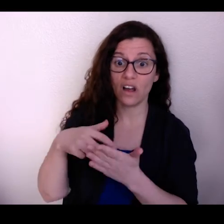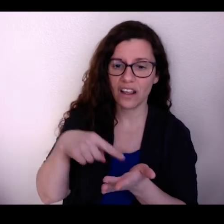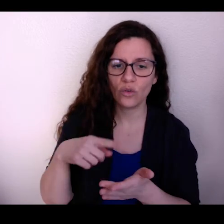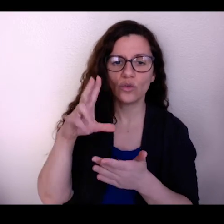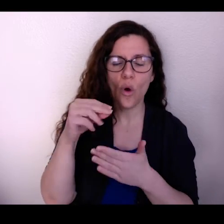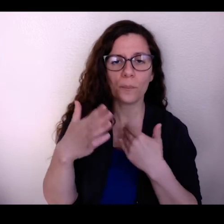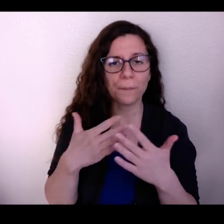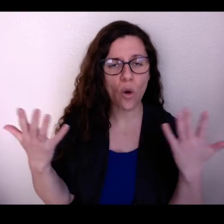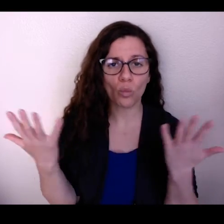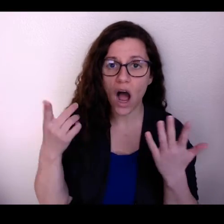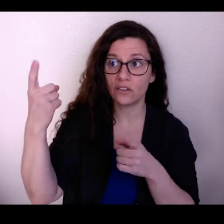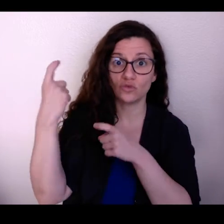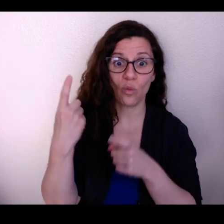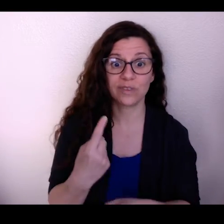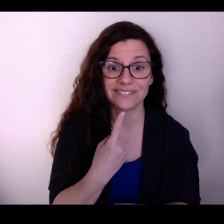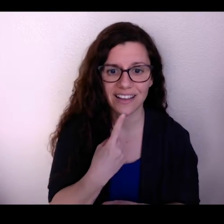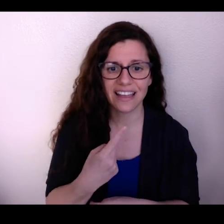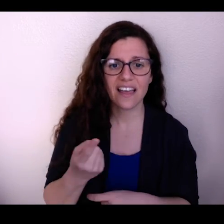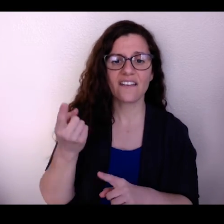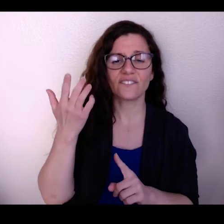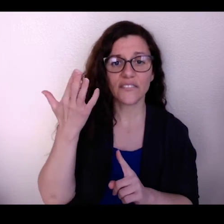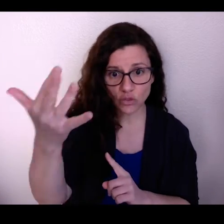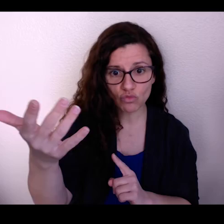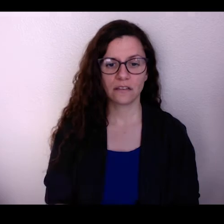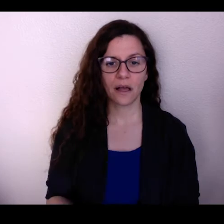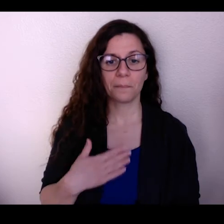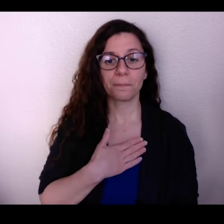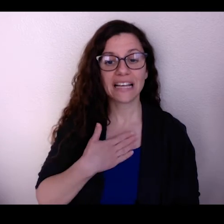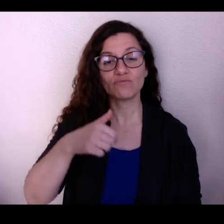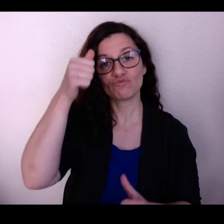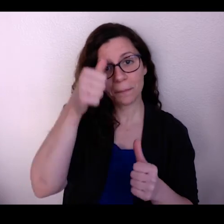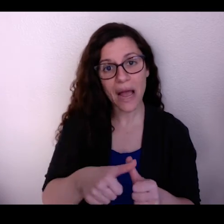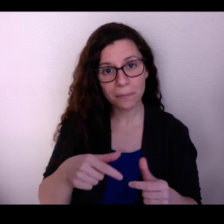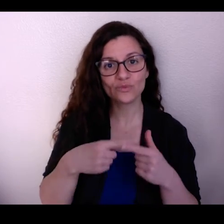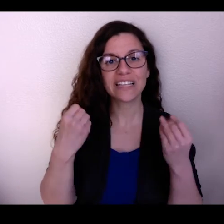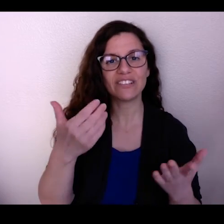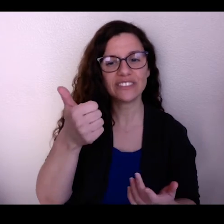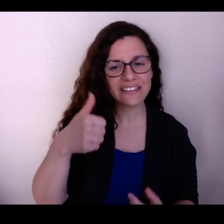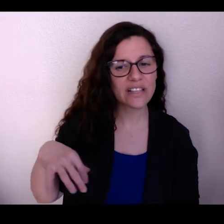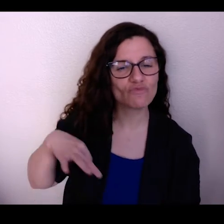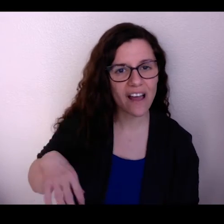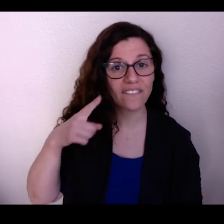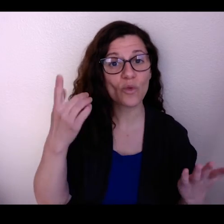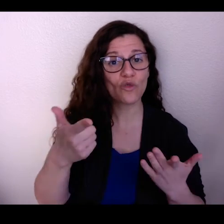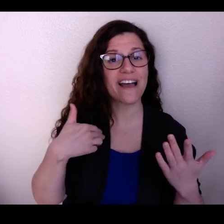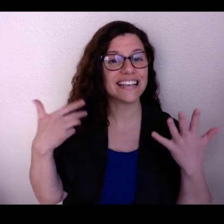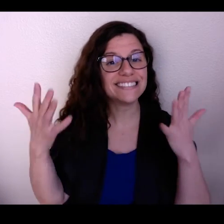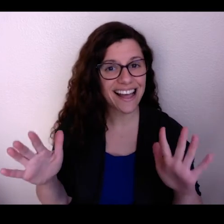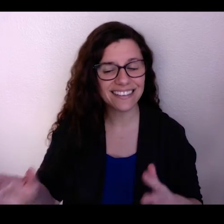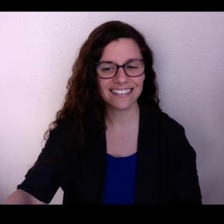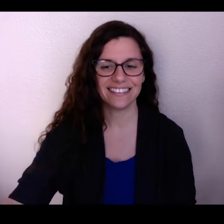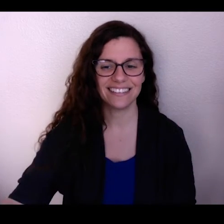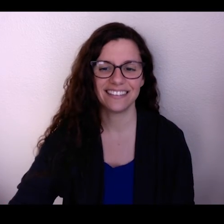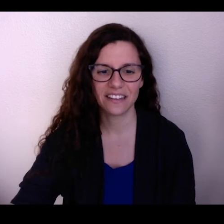people. So when you've done all this, no matter what the donor says, eventually, please remember to give